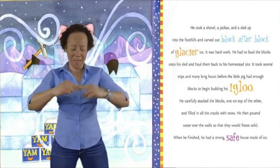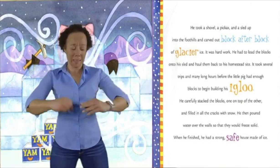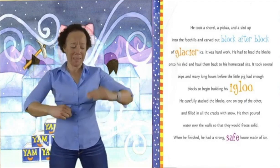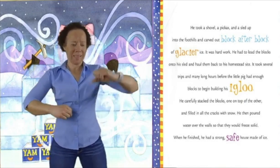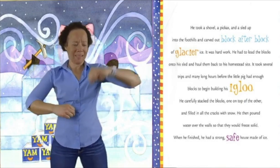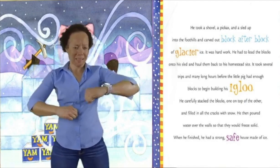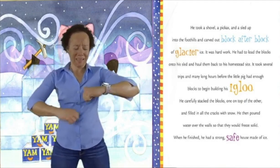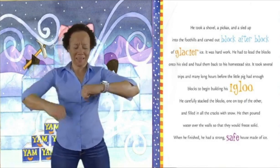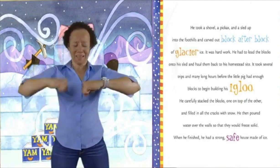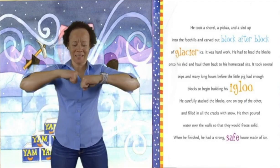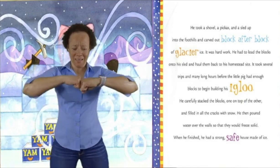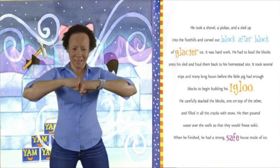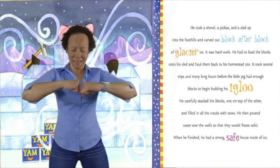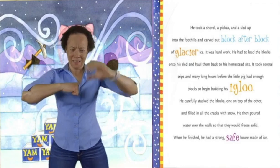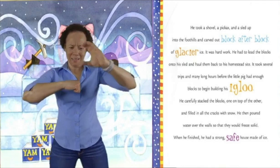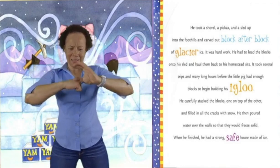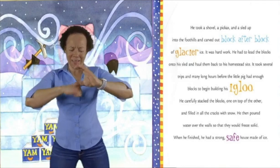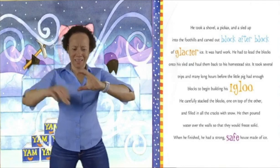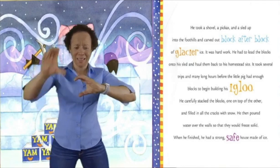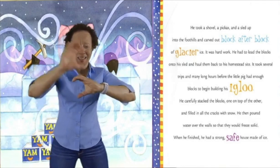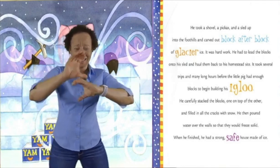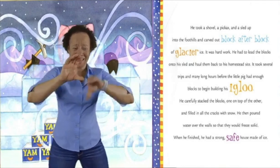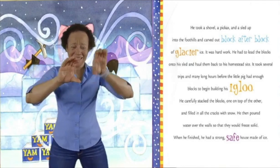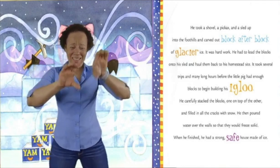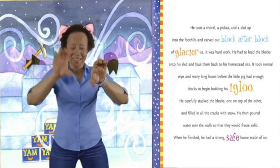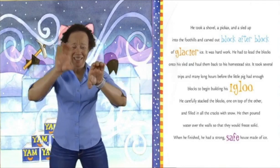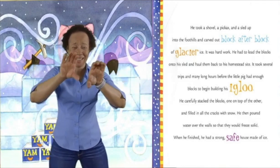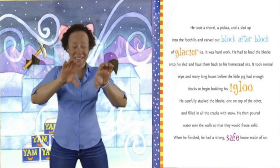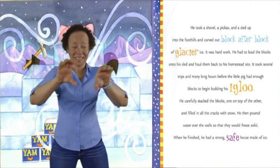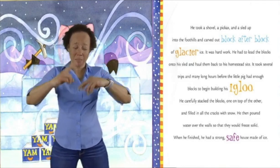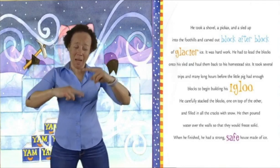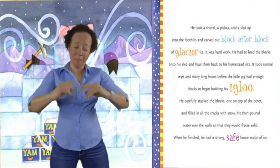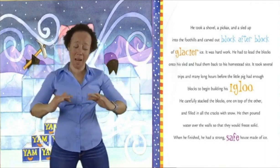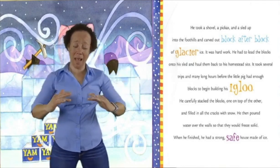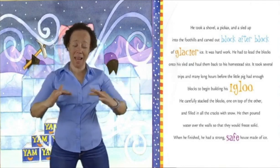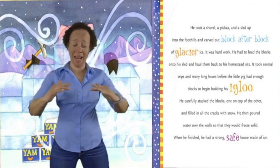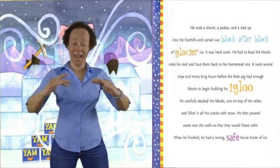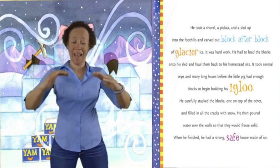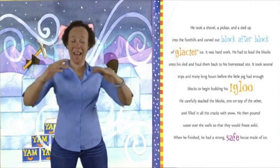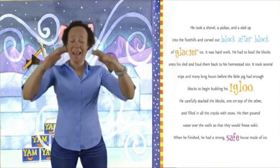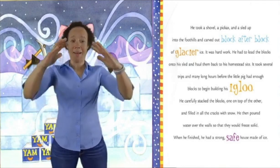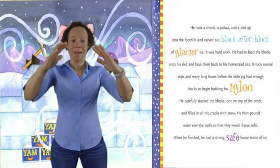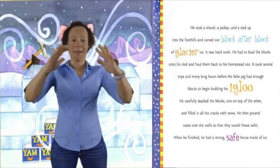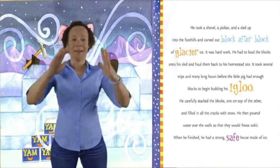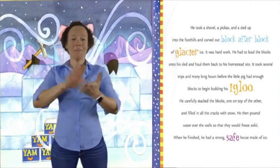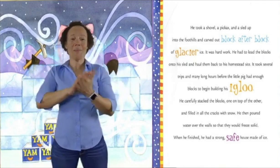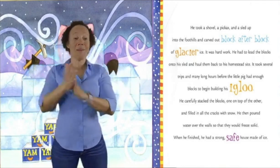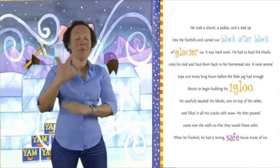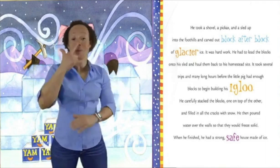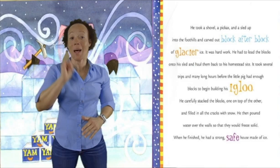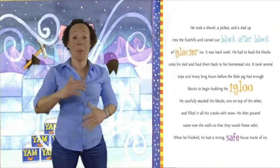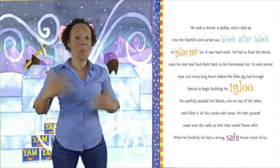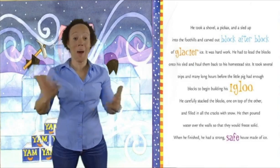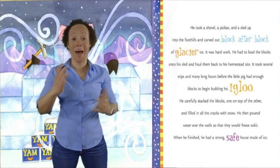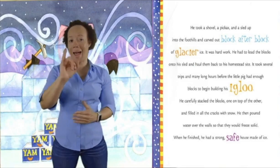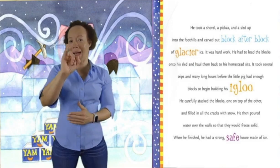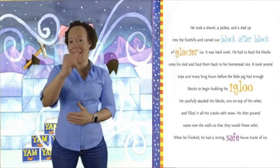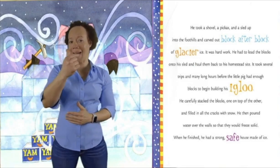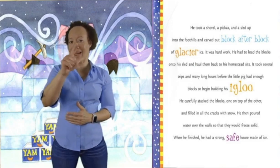He carefully stacked the blocks one on top of another and filled in all the cracks with snow.